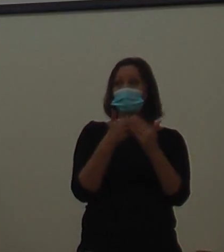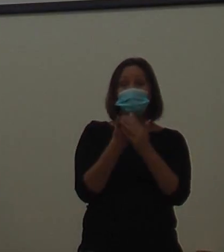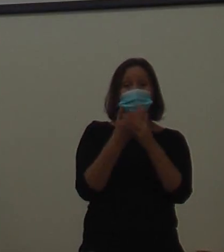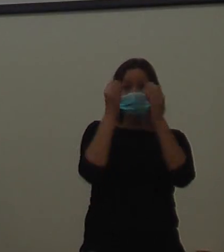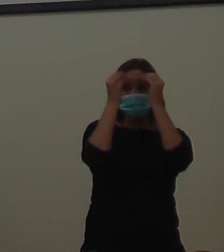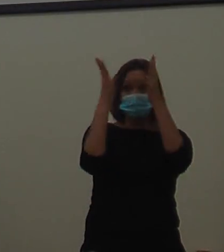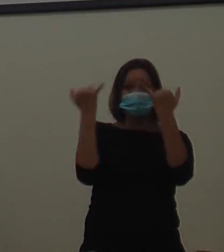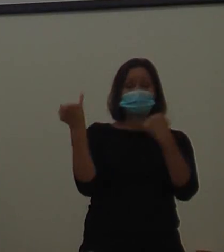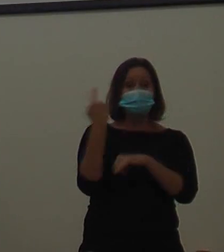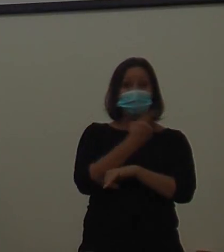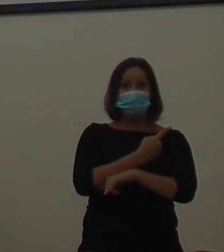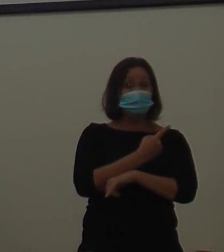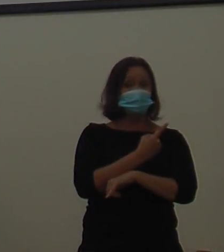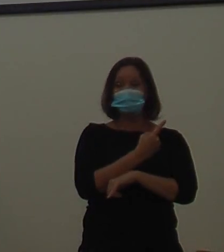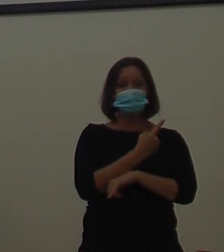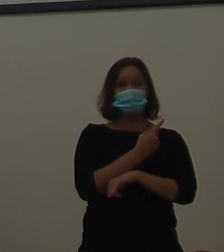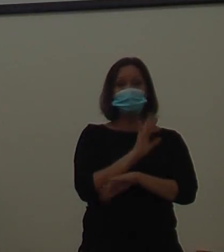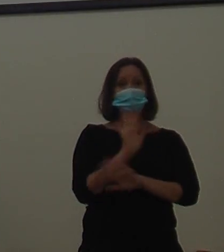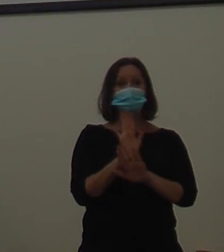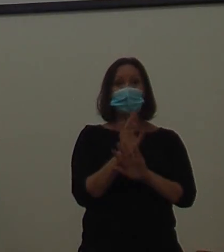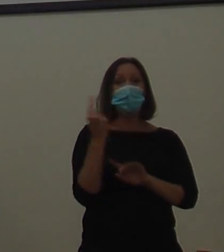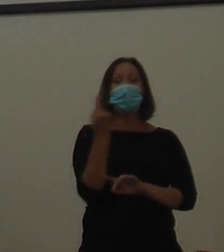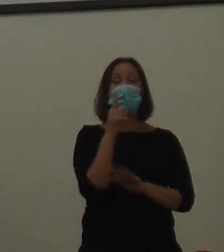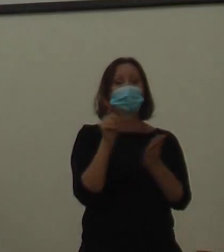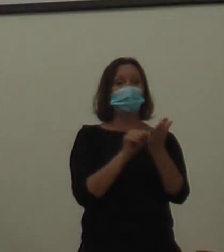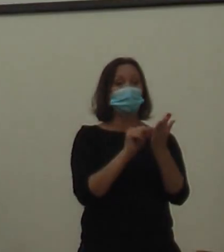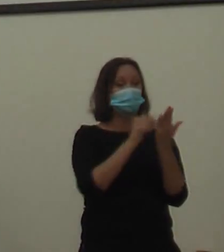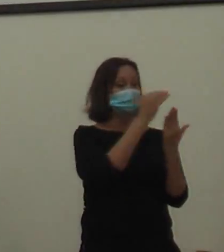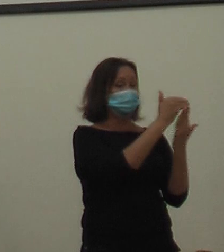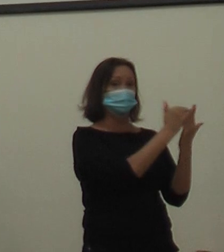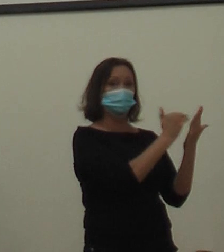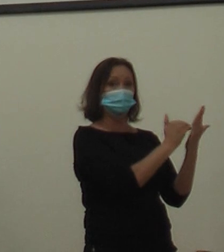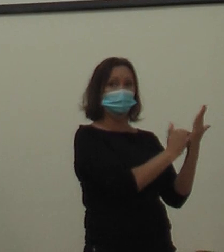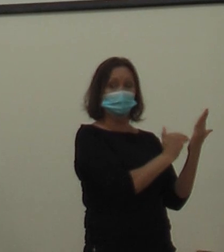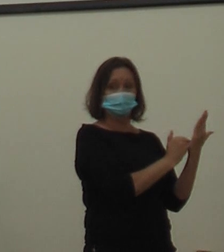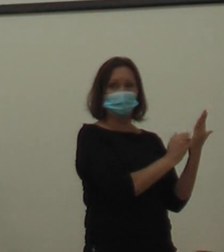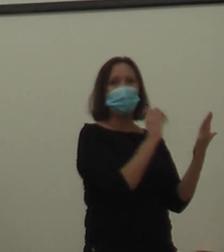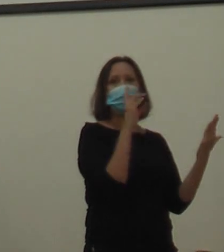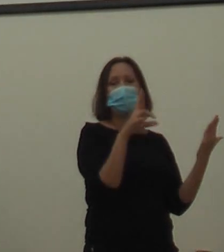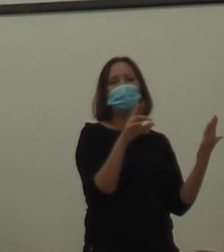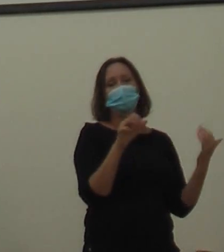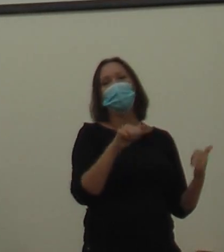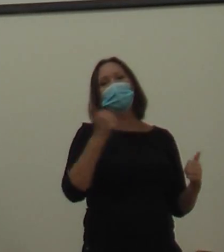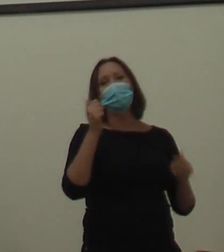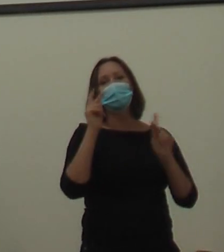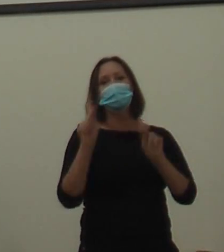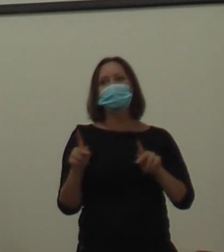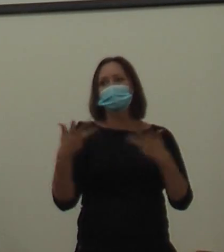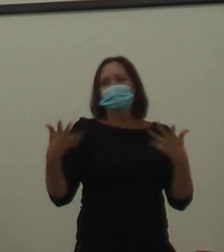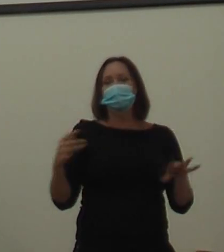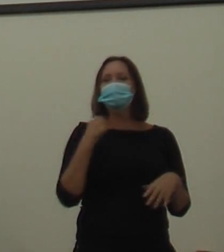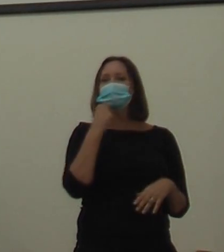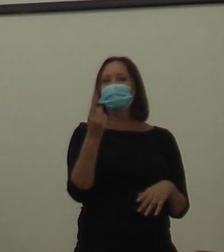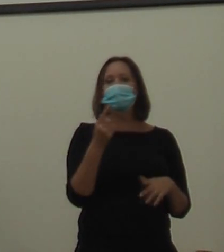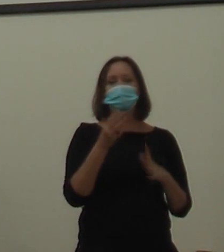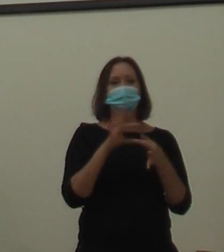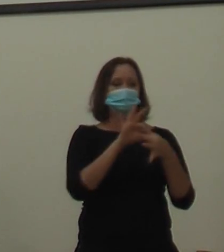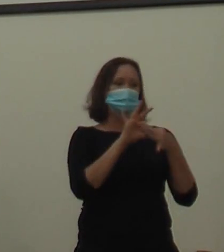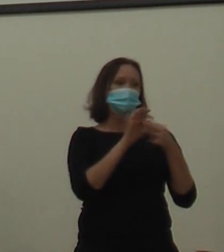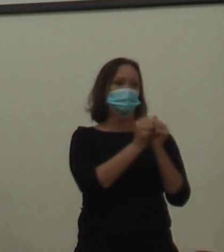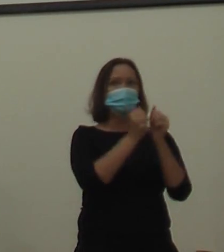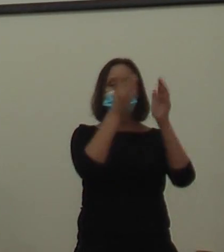to me outside of what is in the bulletin or what has already been mentioned in some other ways related to prayers